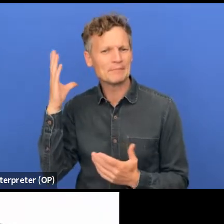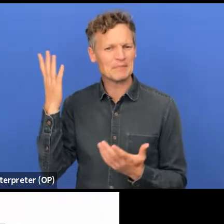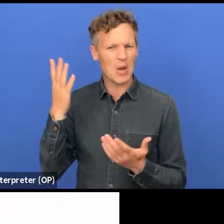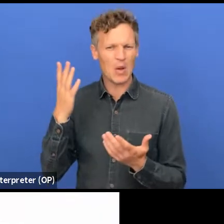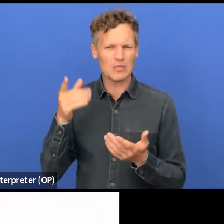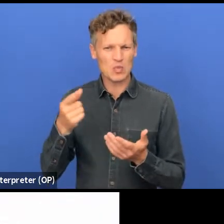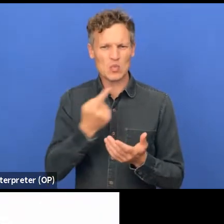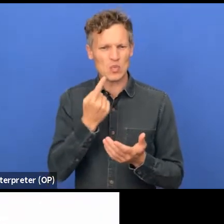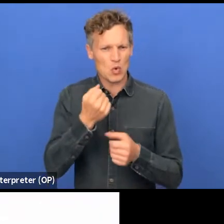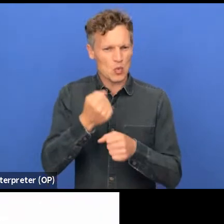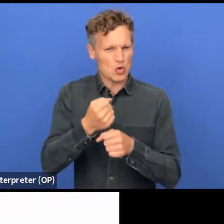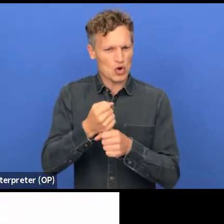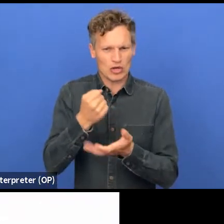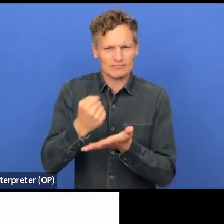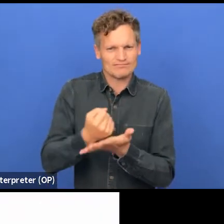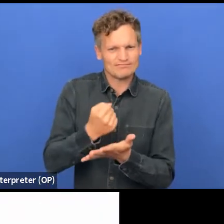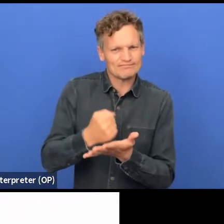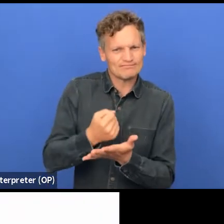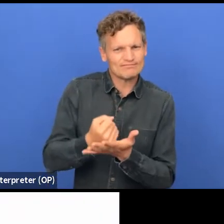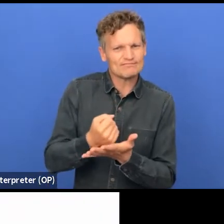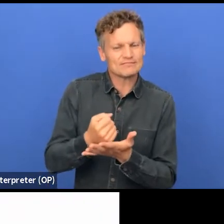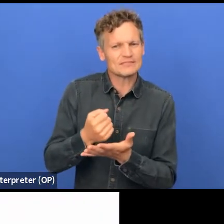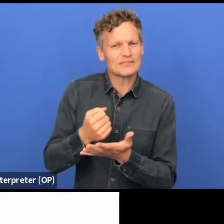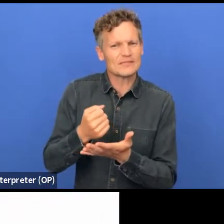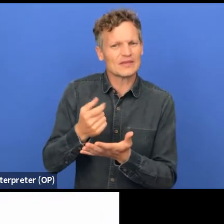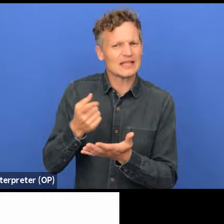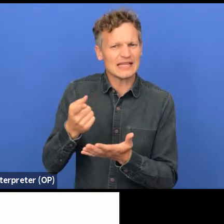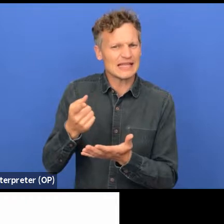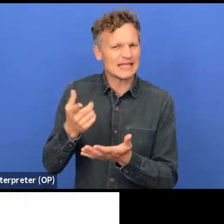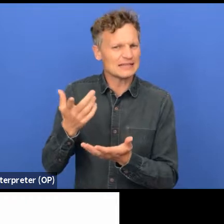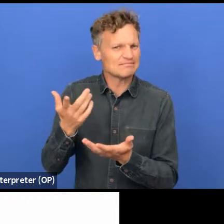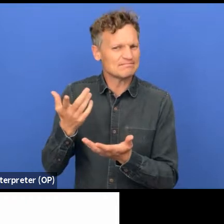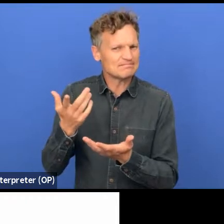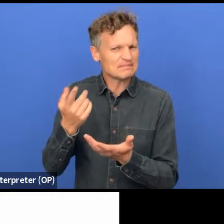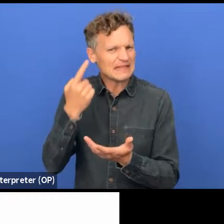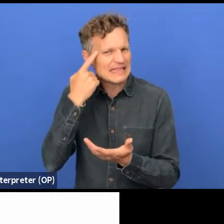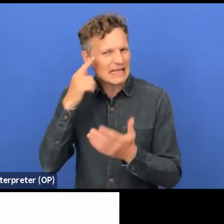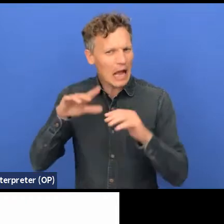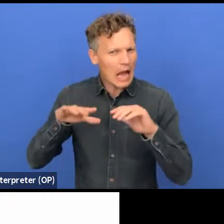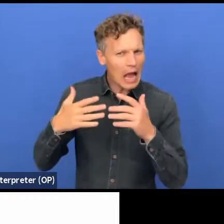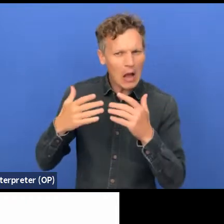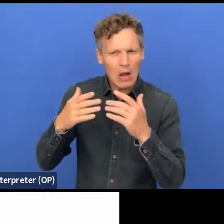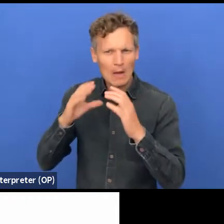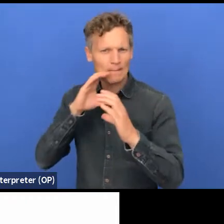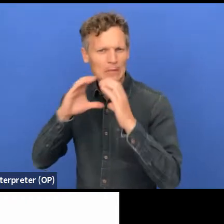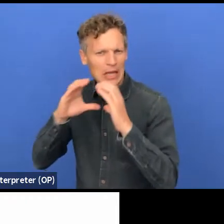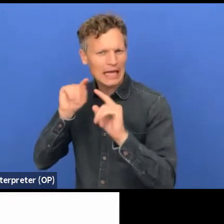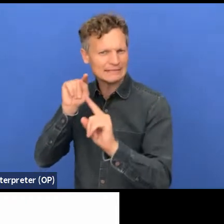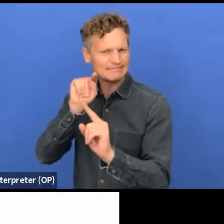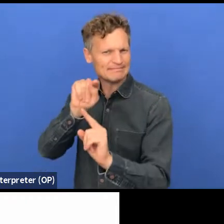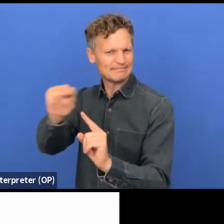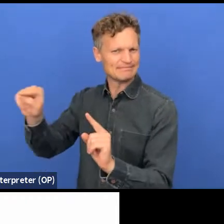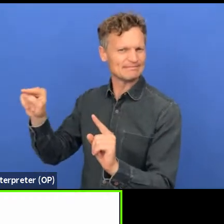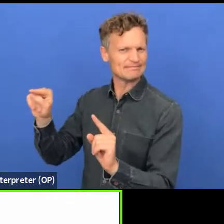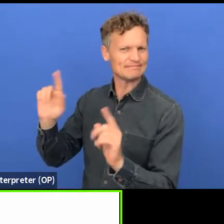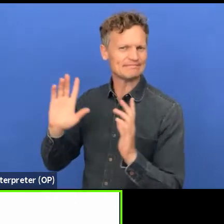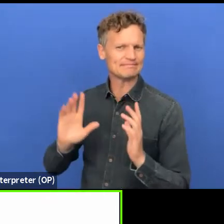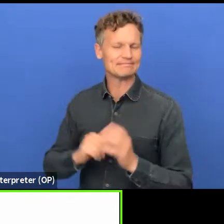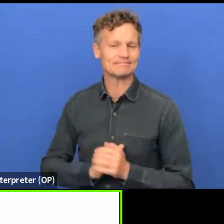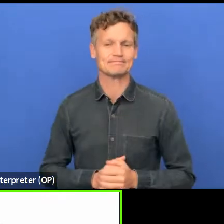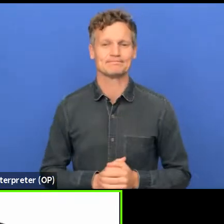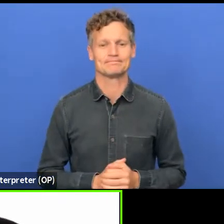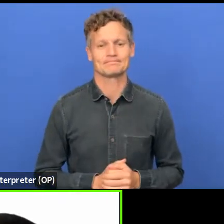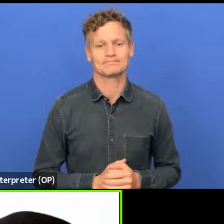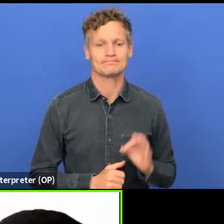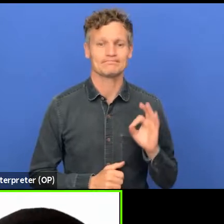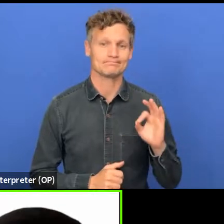use, given that that is the largest population that we would normally come in contact with? Yeah, thank you very